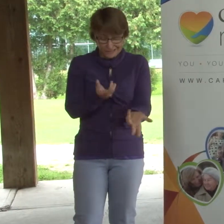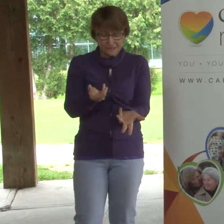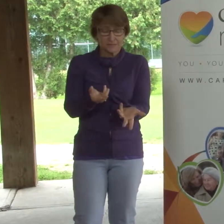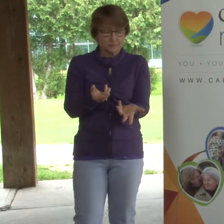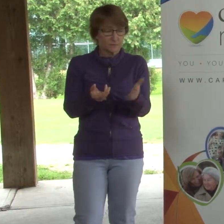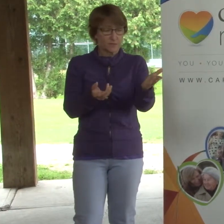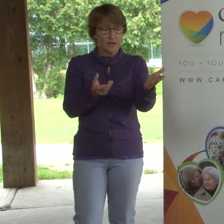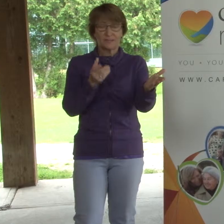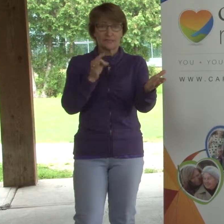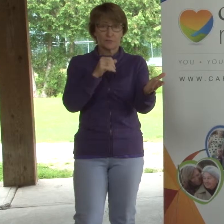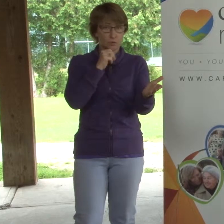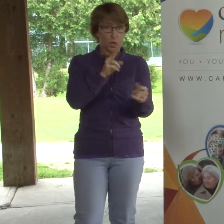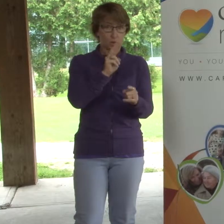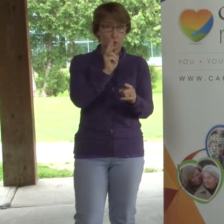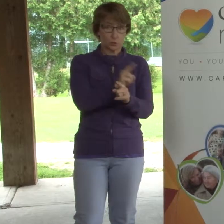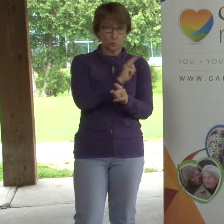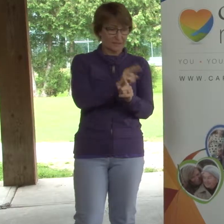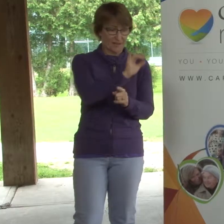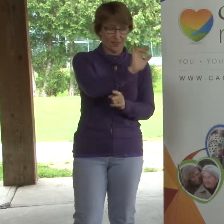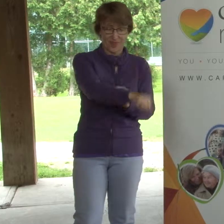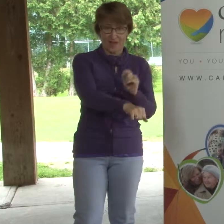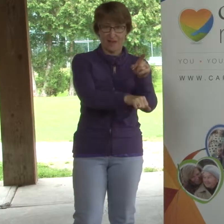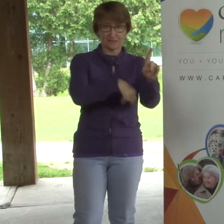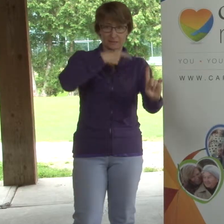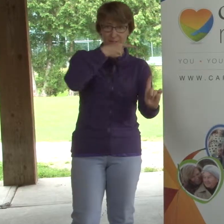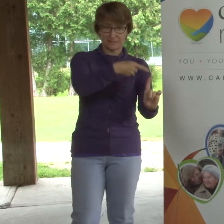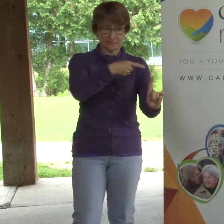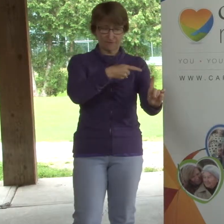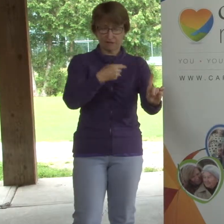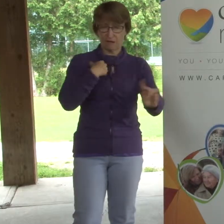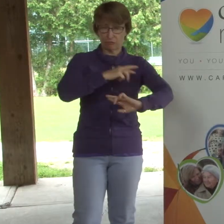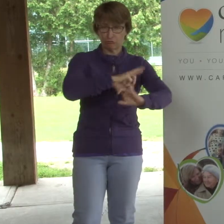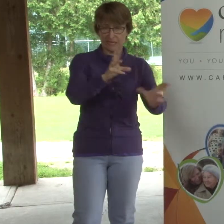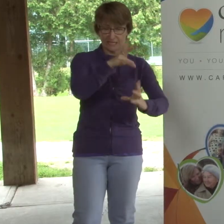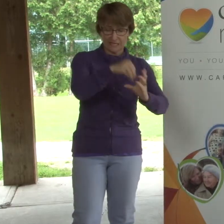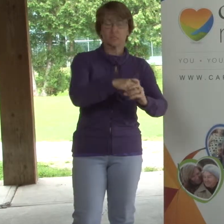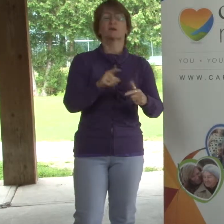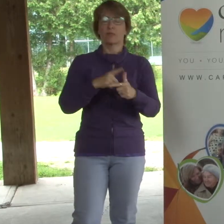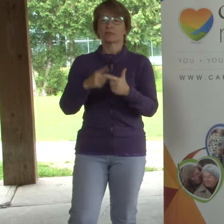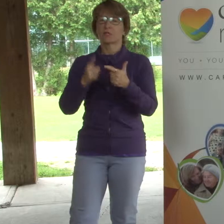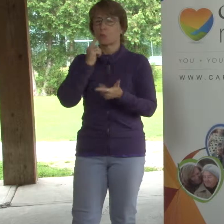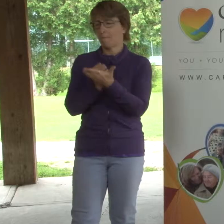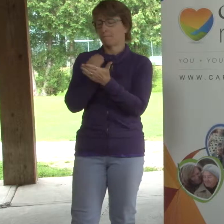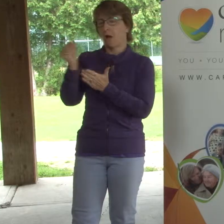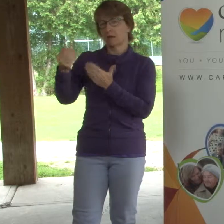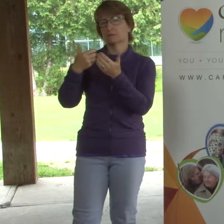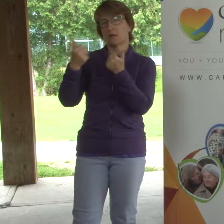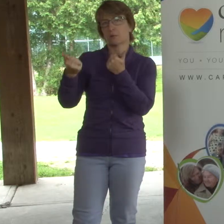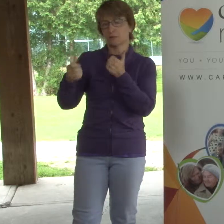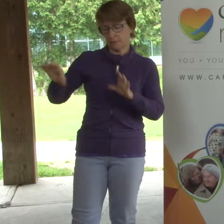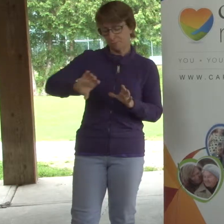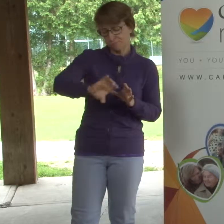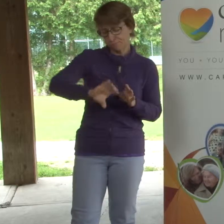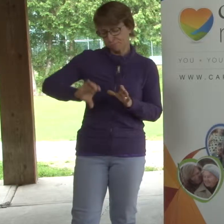like a soilless potting mix that has a mycorrhizae in there, you may want to purchase some and put it